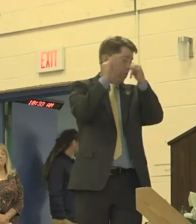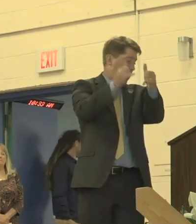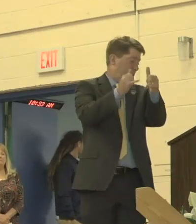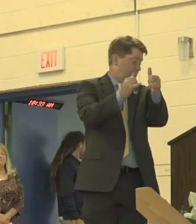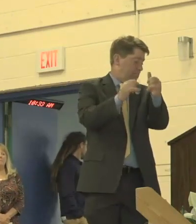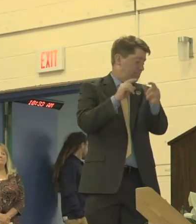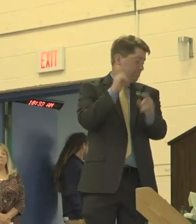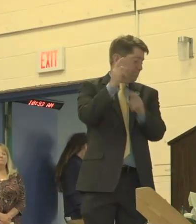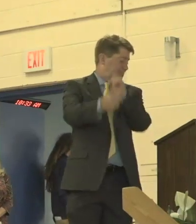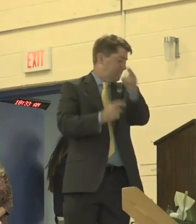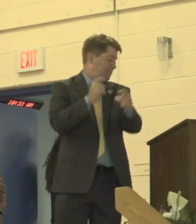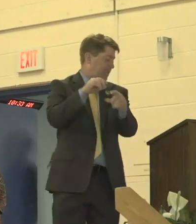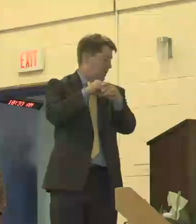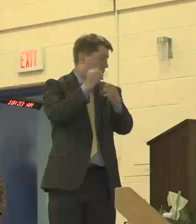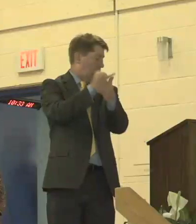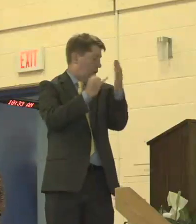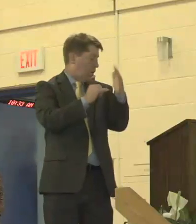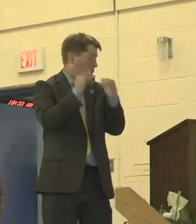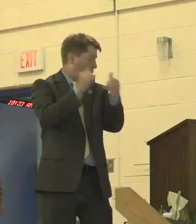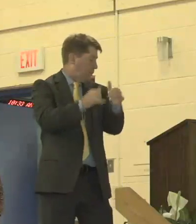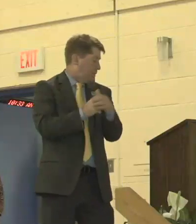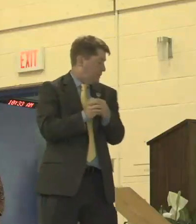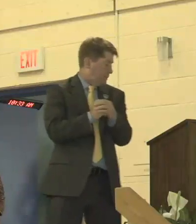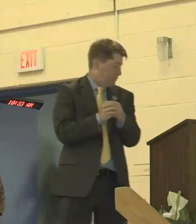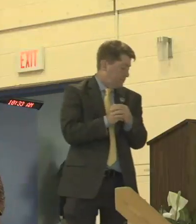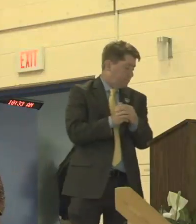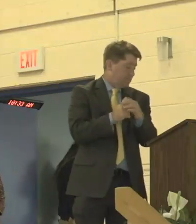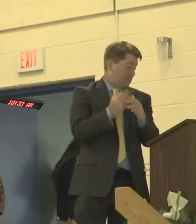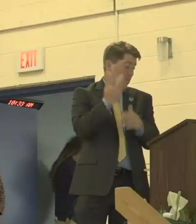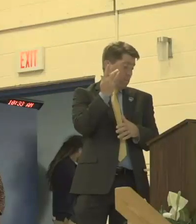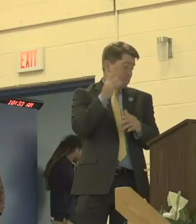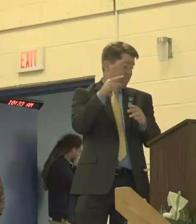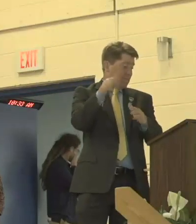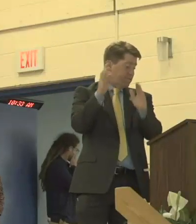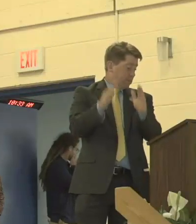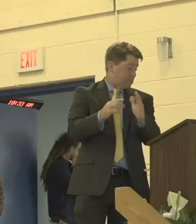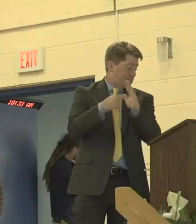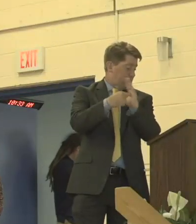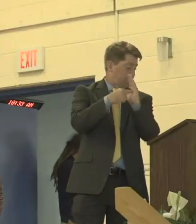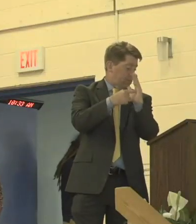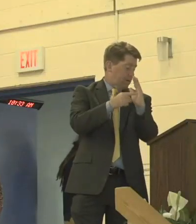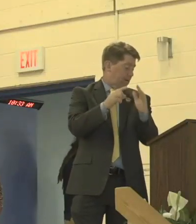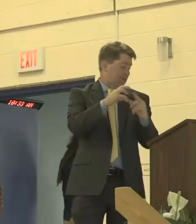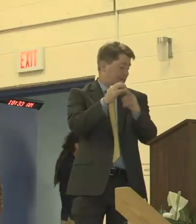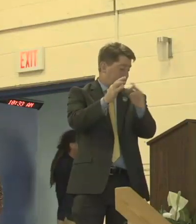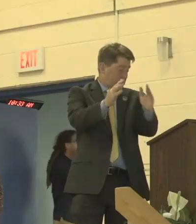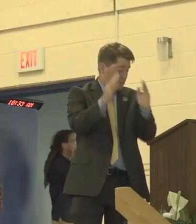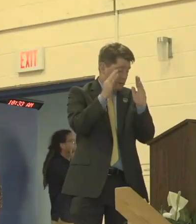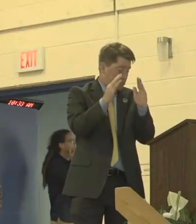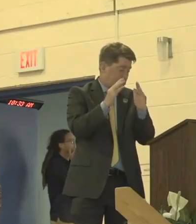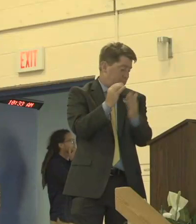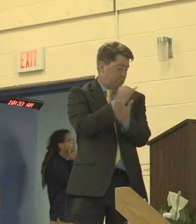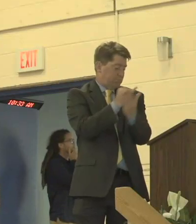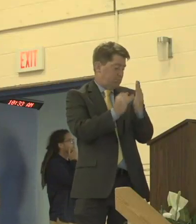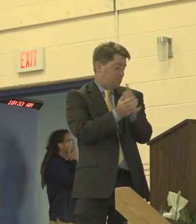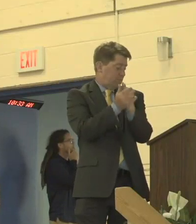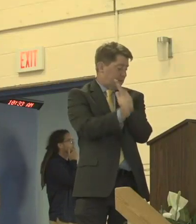So the first award to be given out for the arts is this person demonstrates